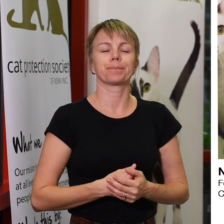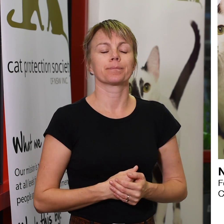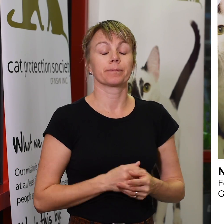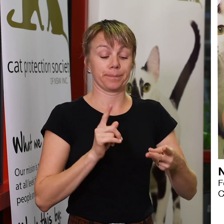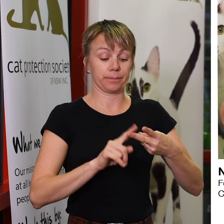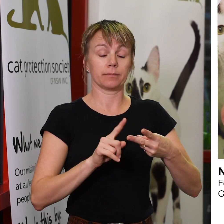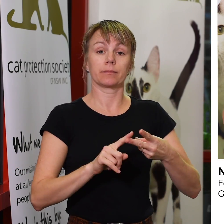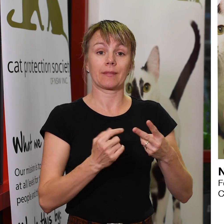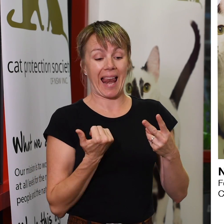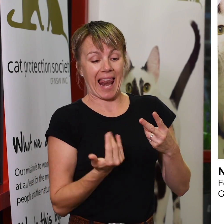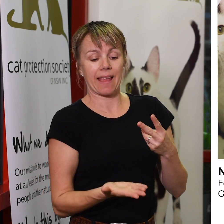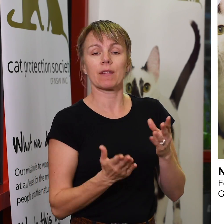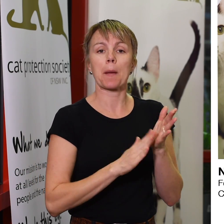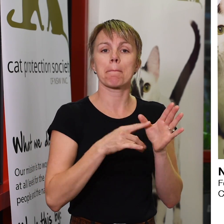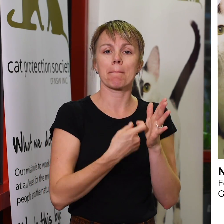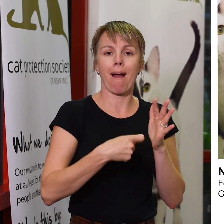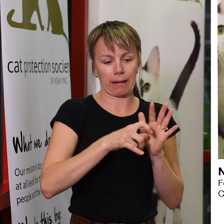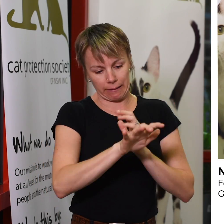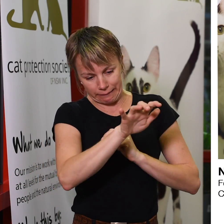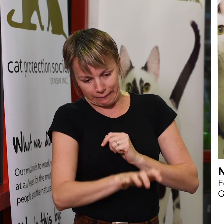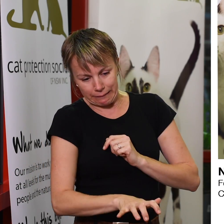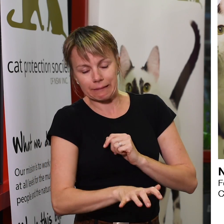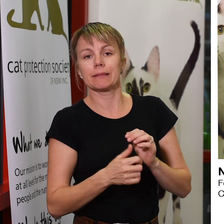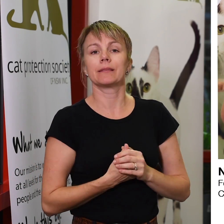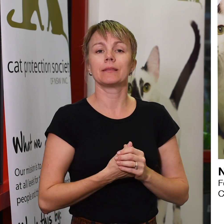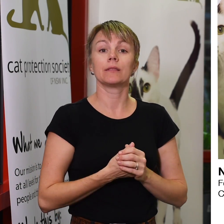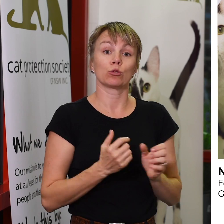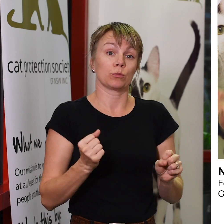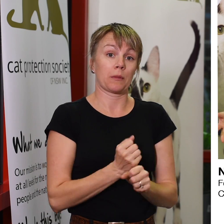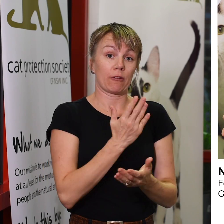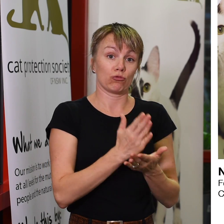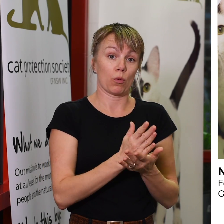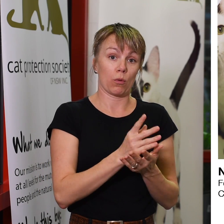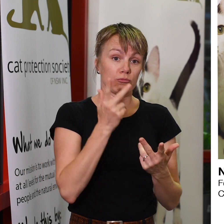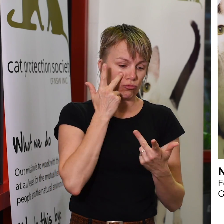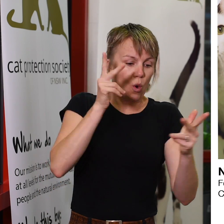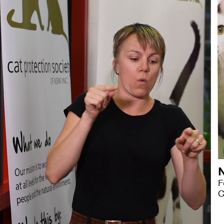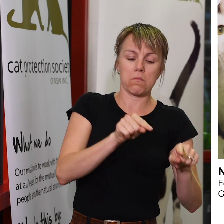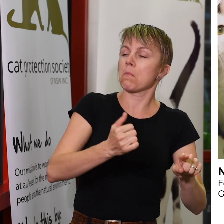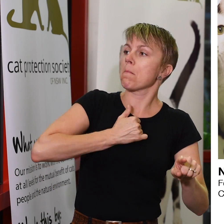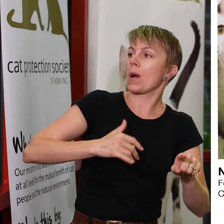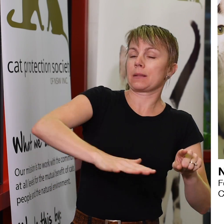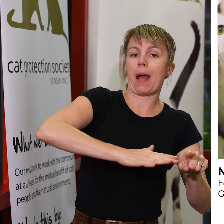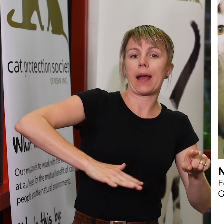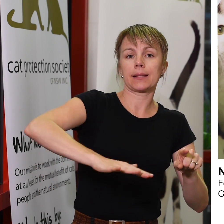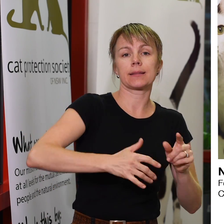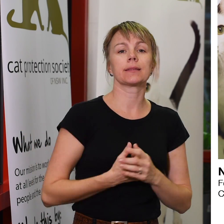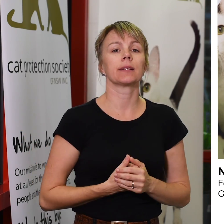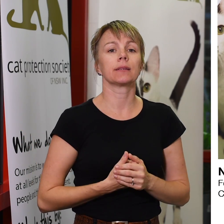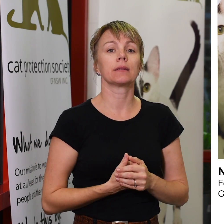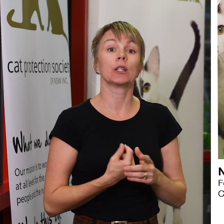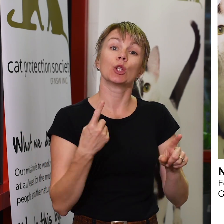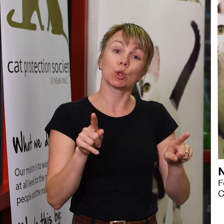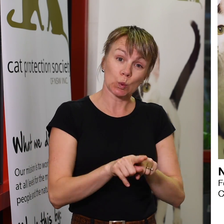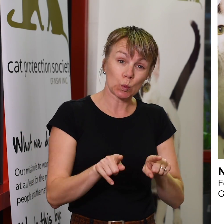leaving a mark. So when they're scratching on something, they're leaving a mark to, again, show where their space is. But also they're getting rid of a